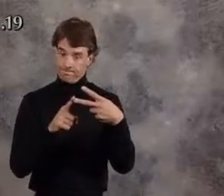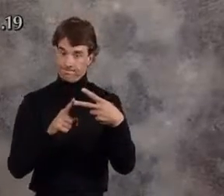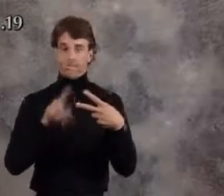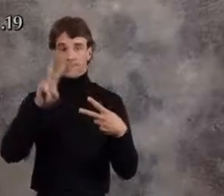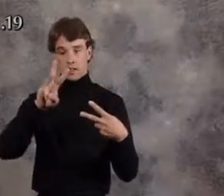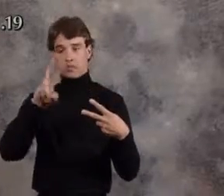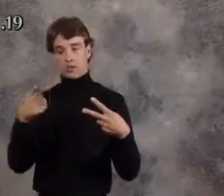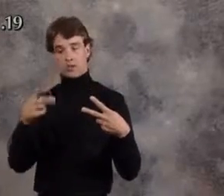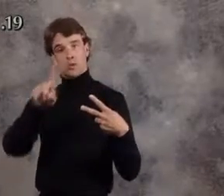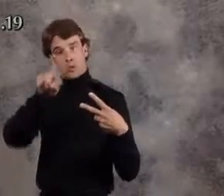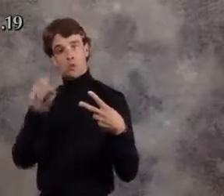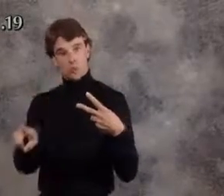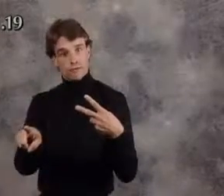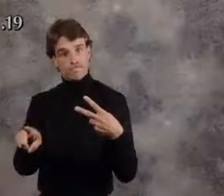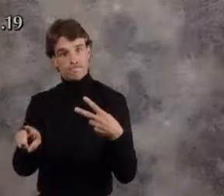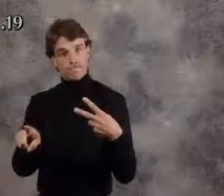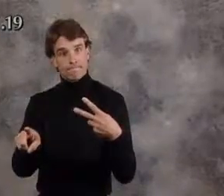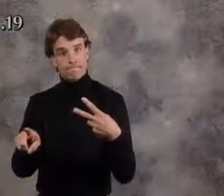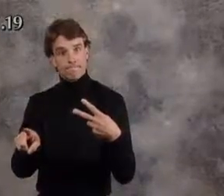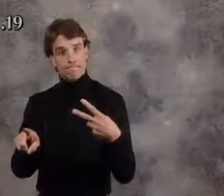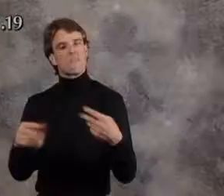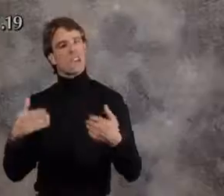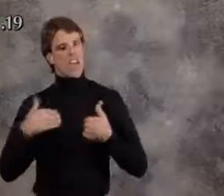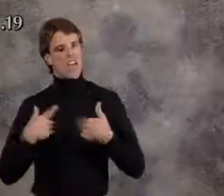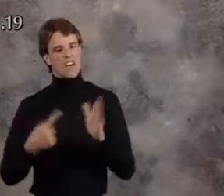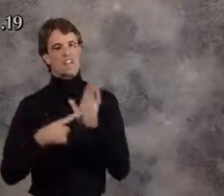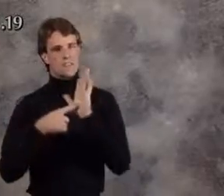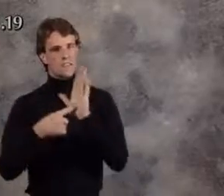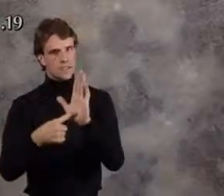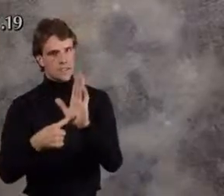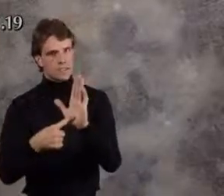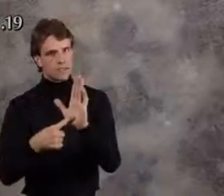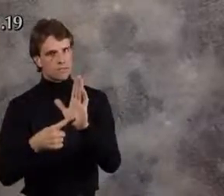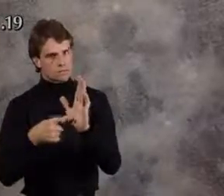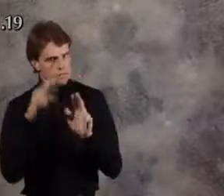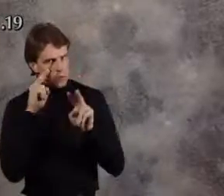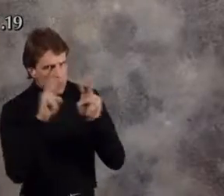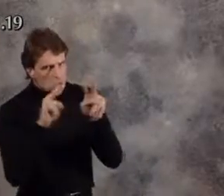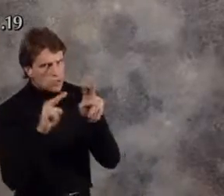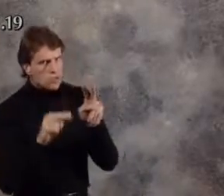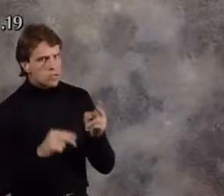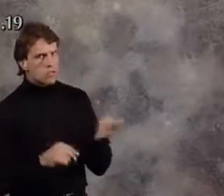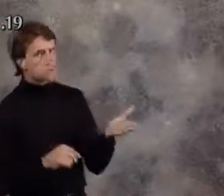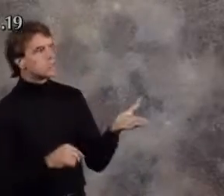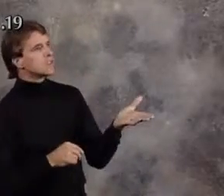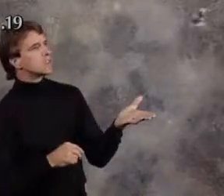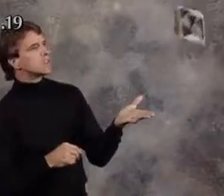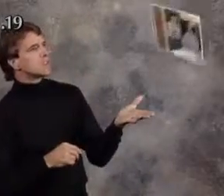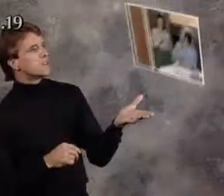Now, we will examine a WH question. Let's watch this example.